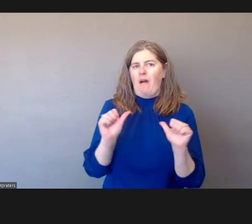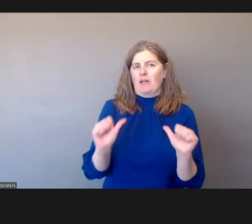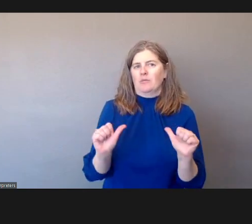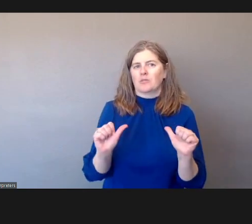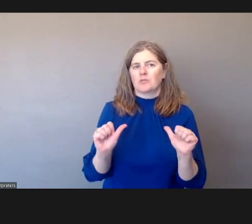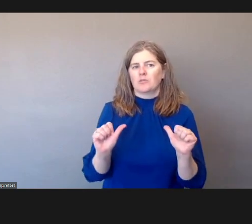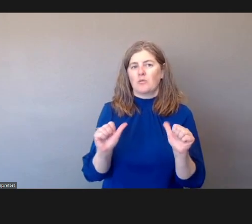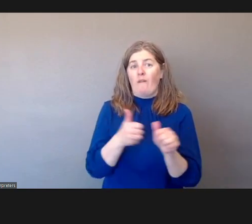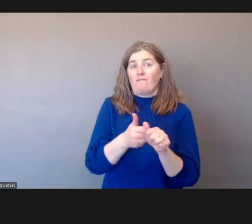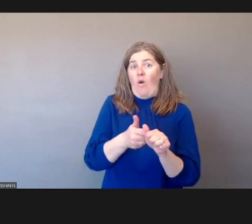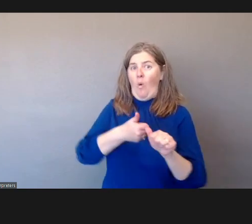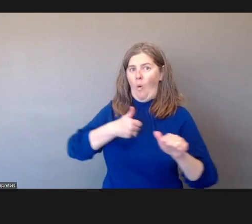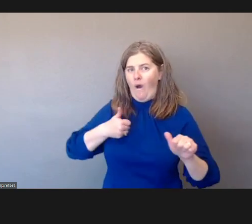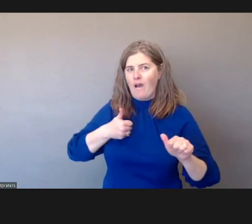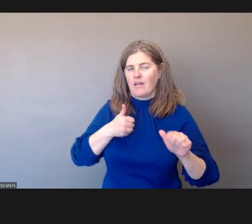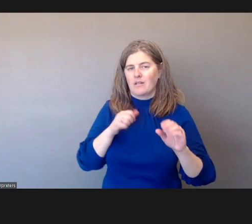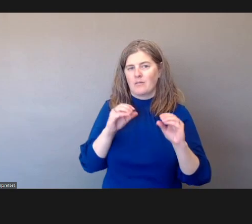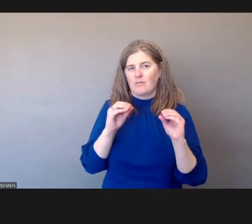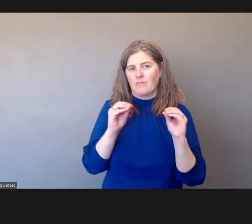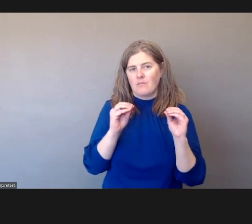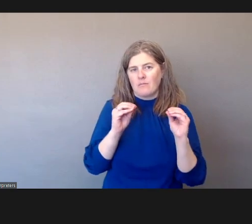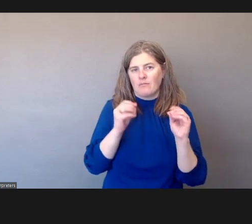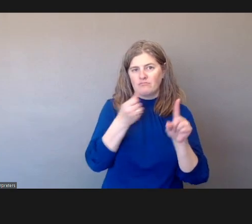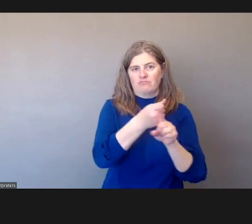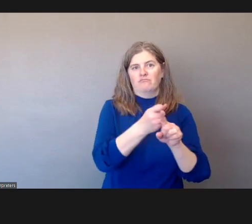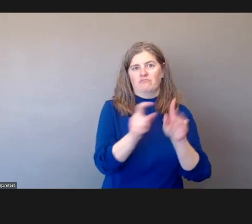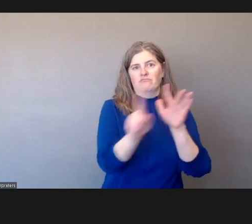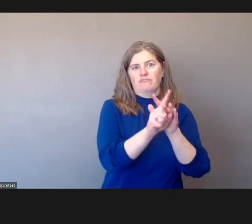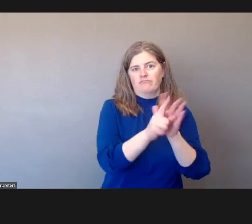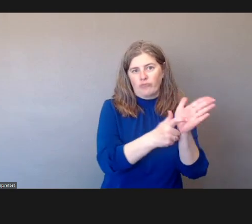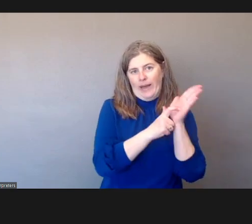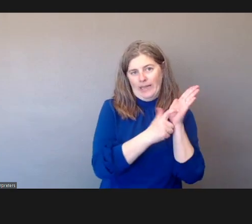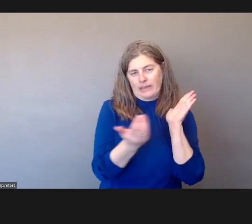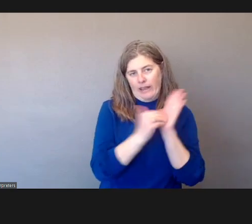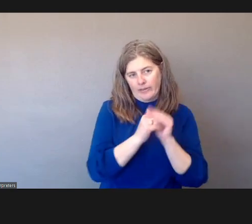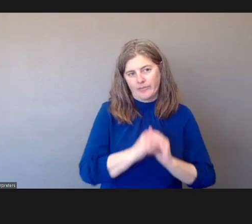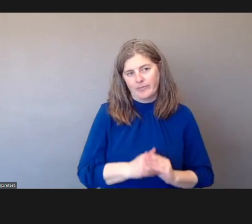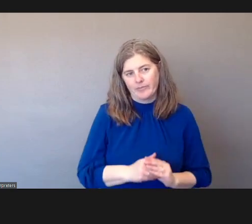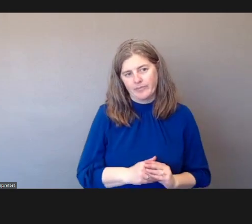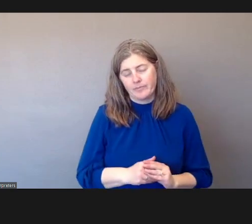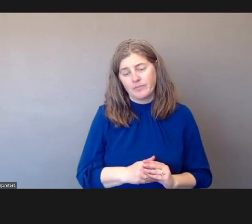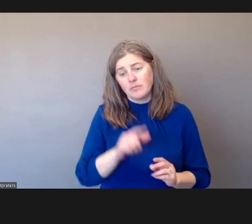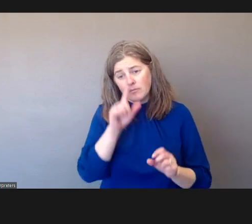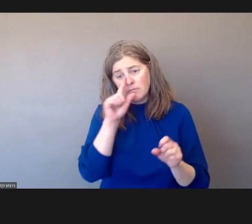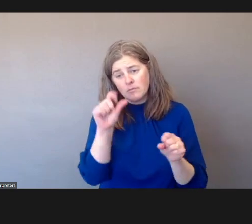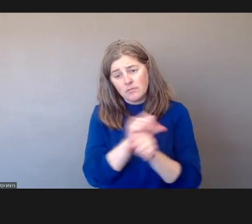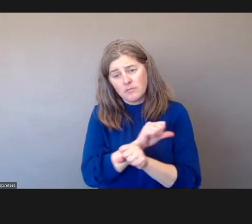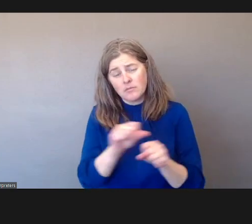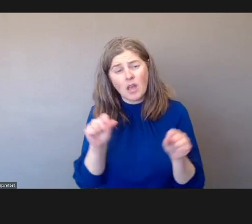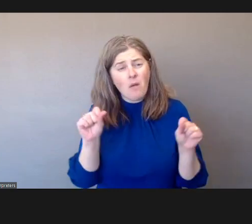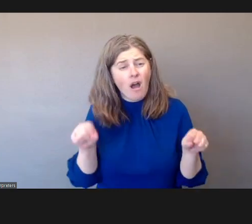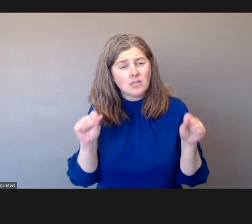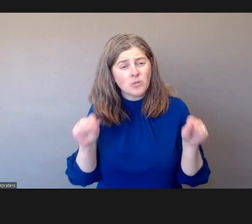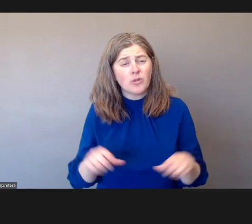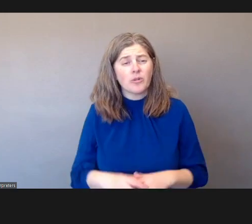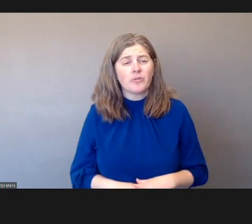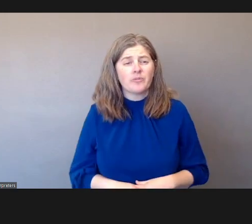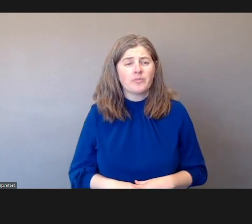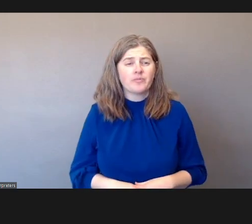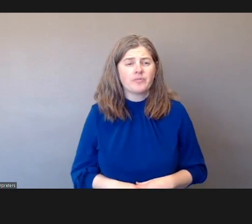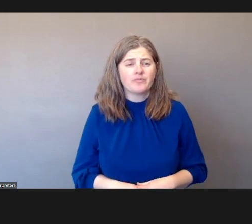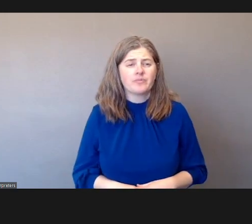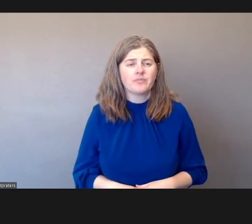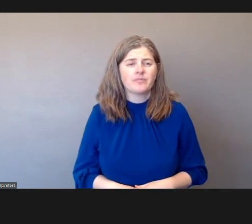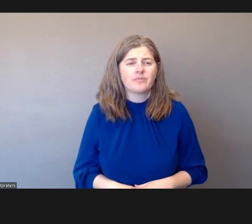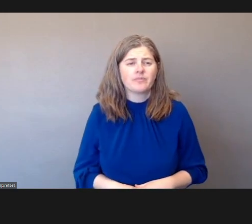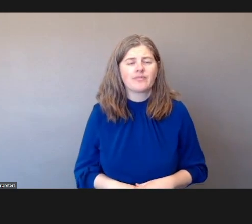to avoid ever having to have a scenario like that again. And it is possible, I was just talking